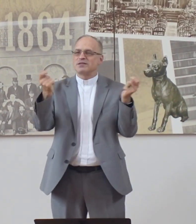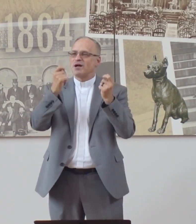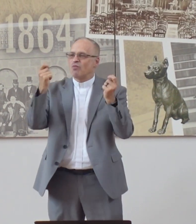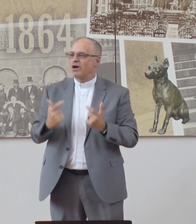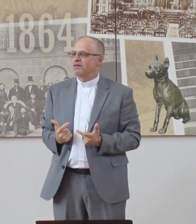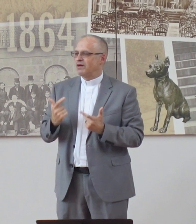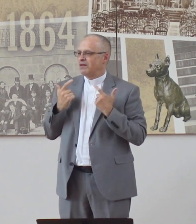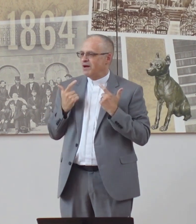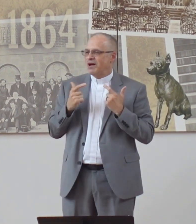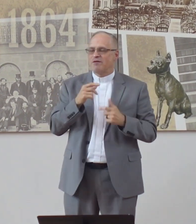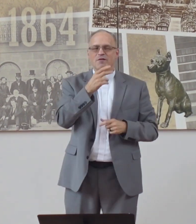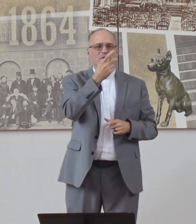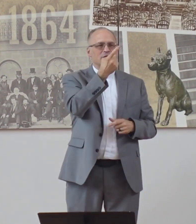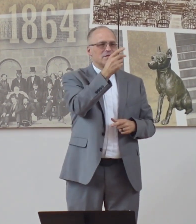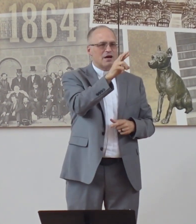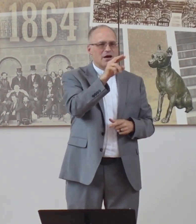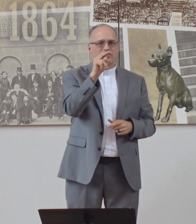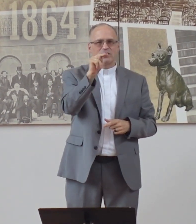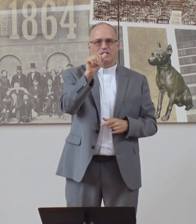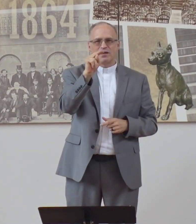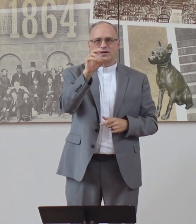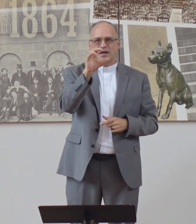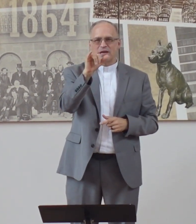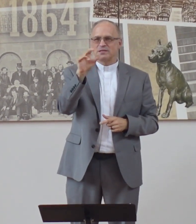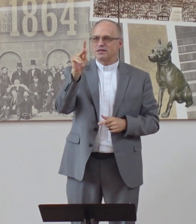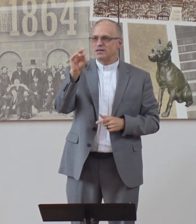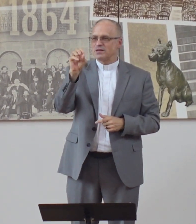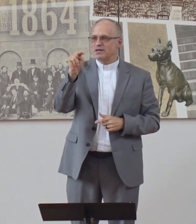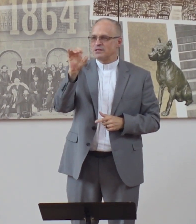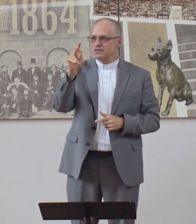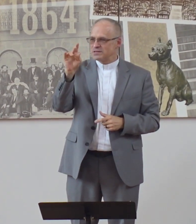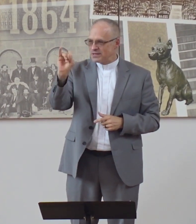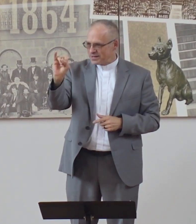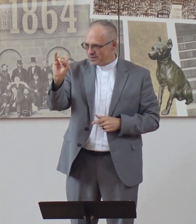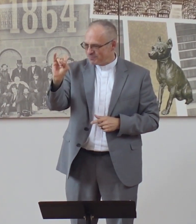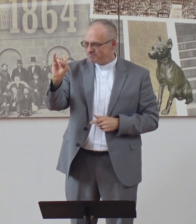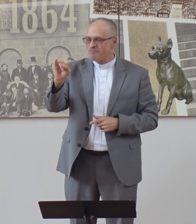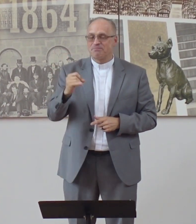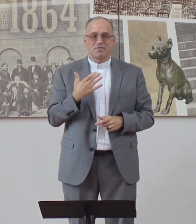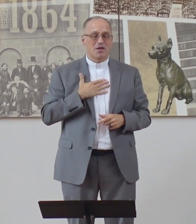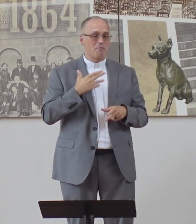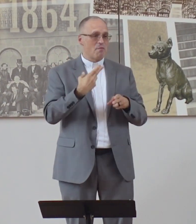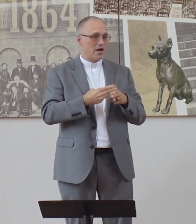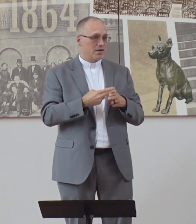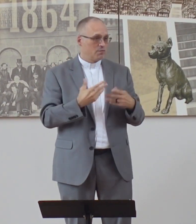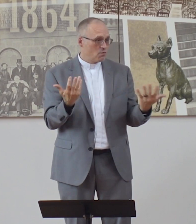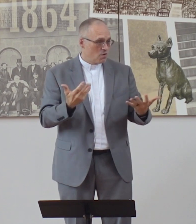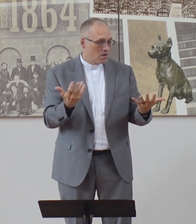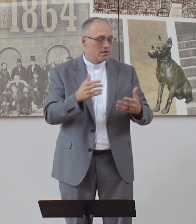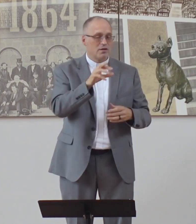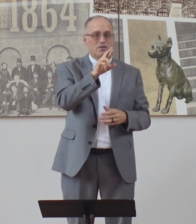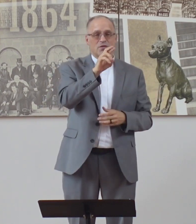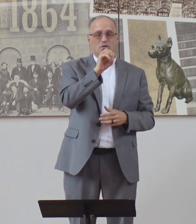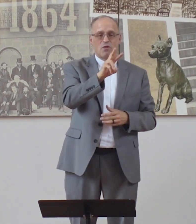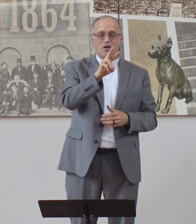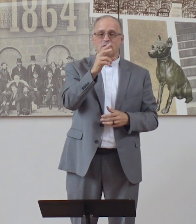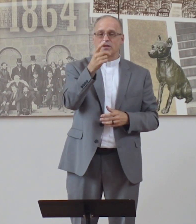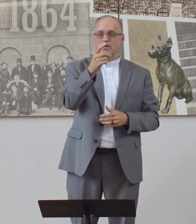We are here to celebrate the life of Dr. Nancy Kensicki. My name is